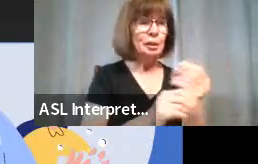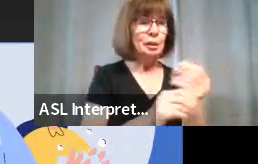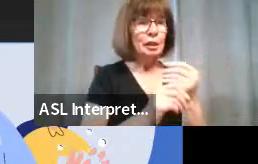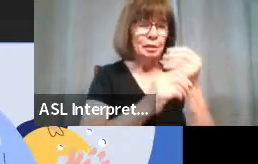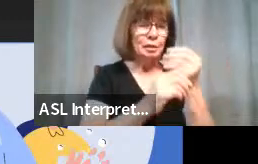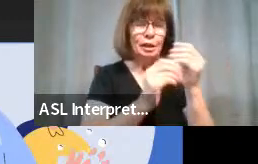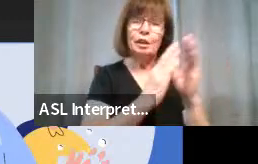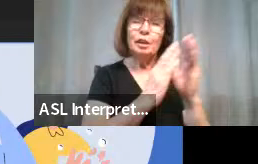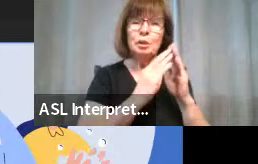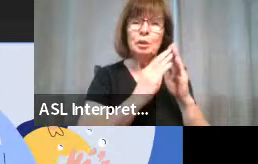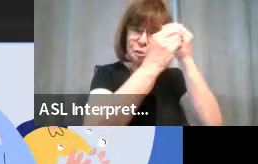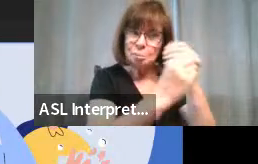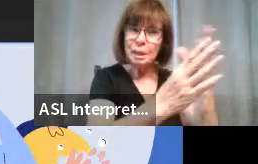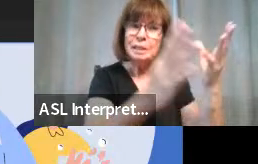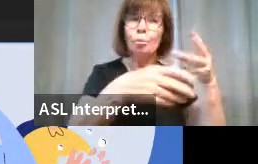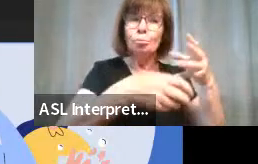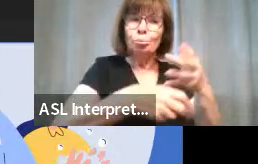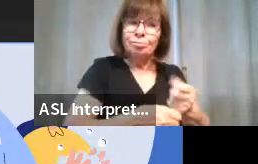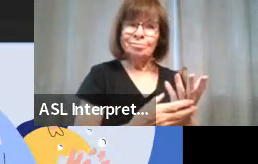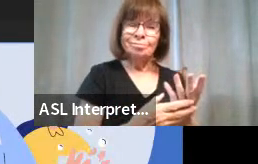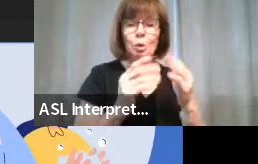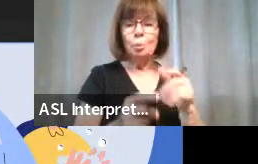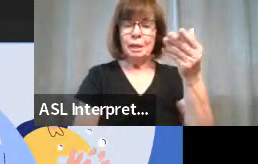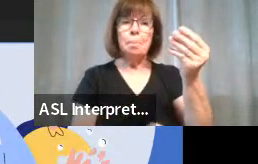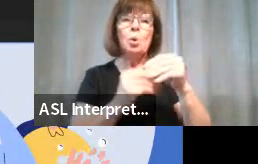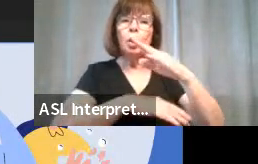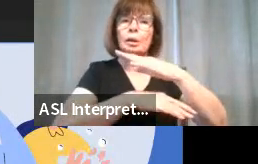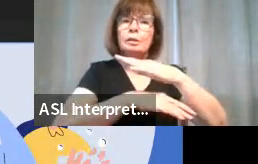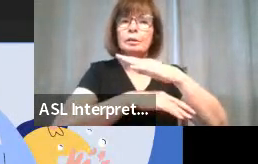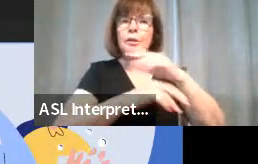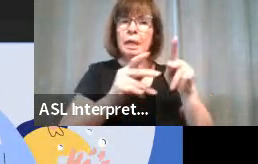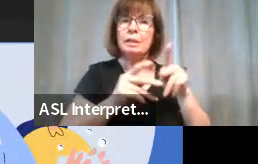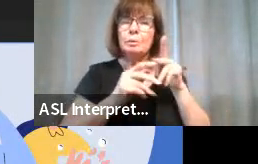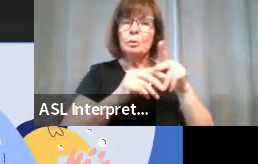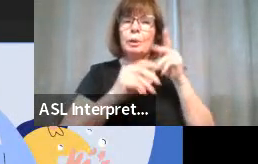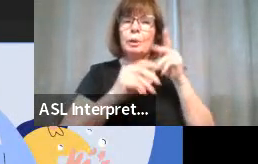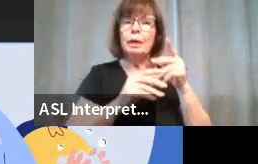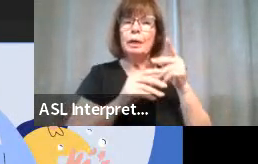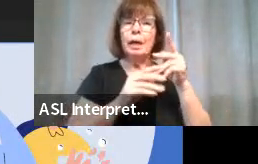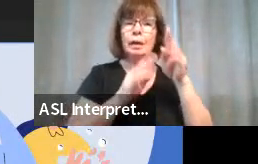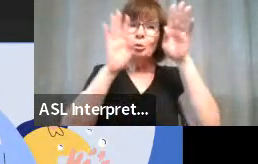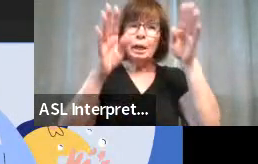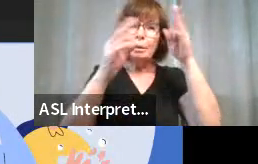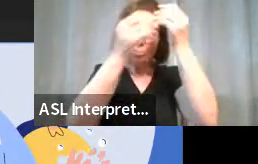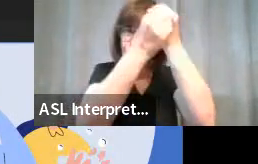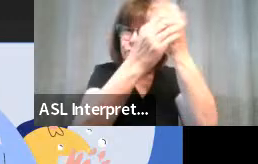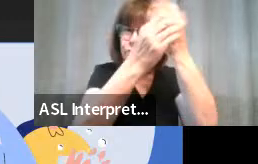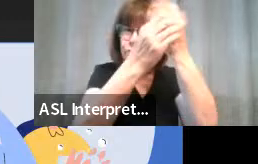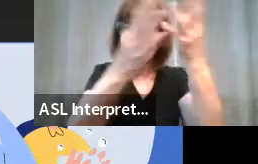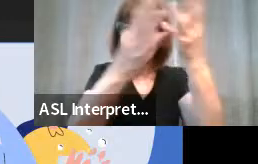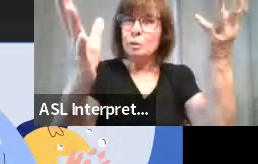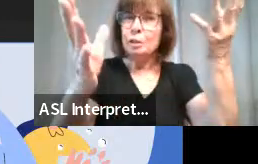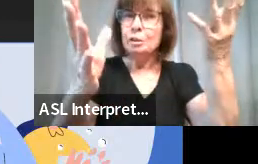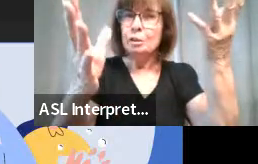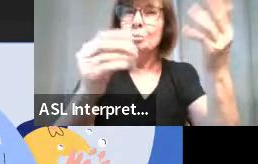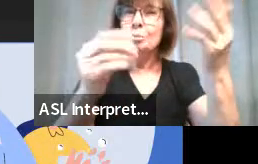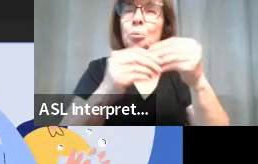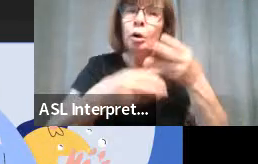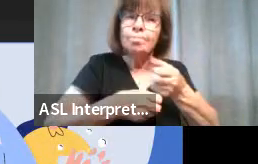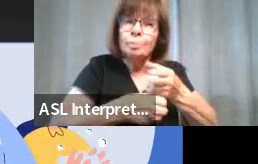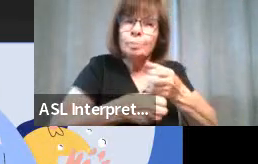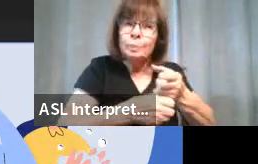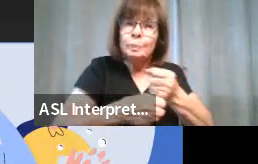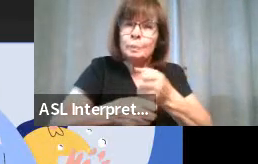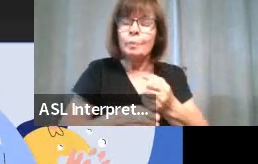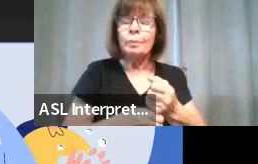we can create that messaging on a deeper level with you all. And then we're also trying to hold a middle way